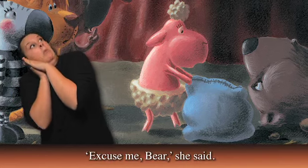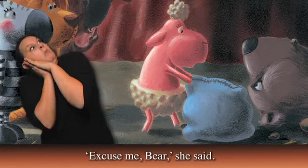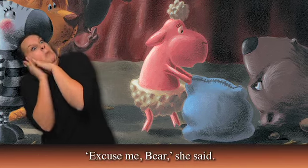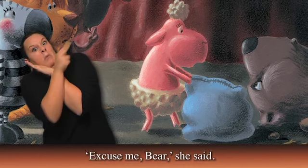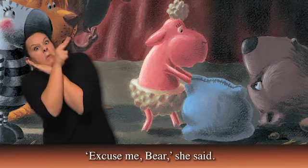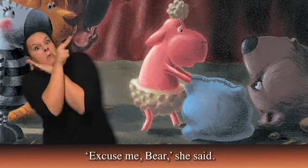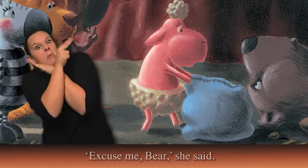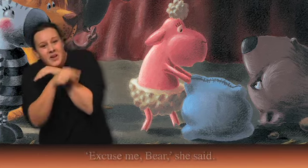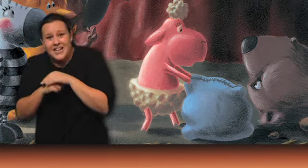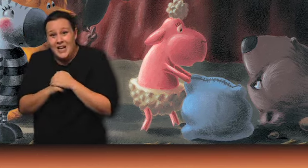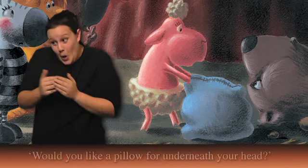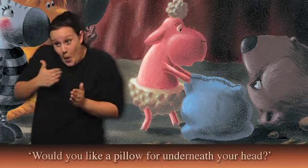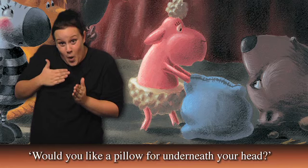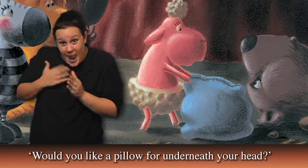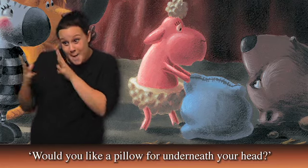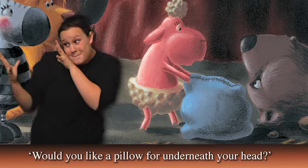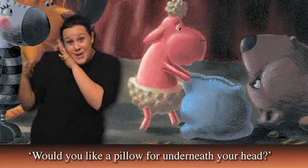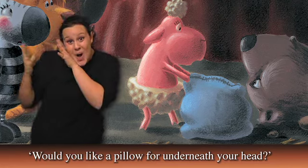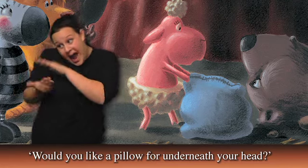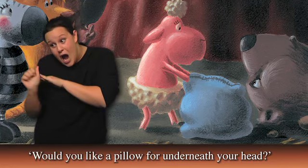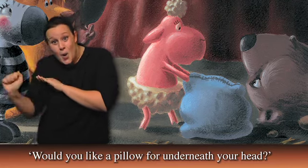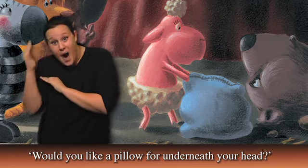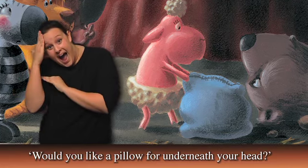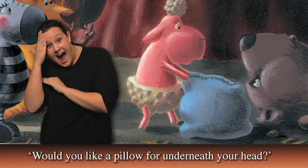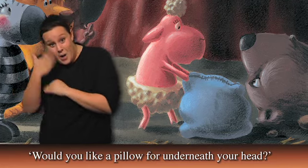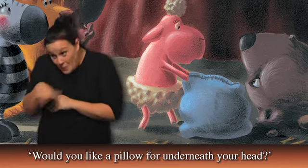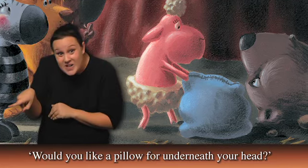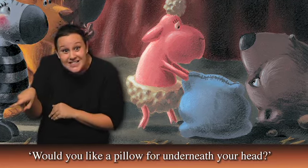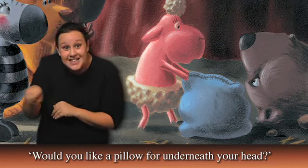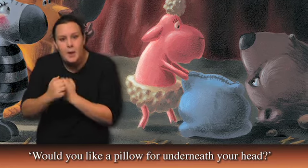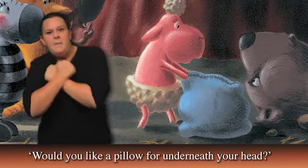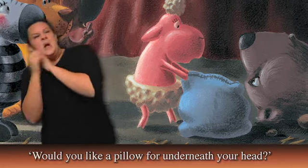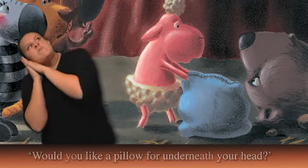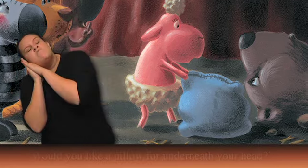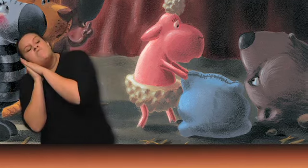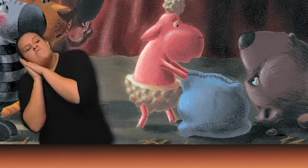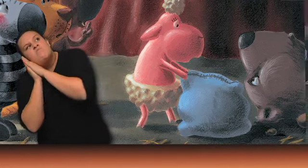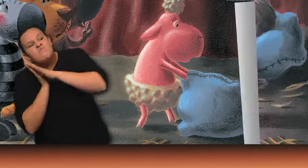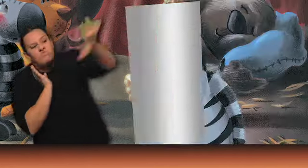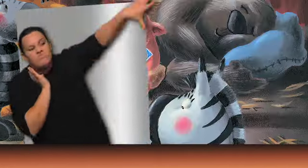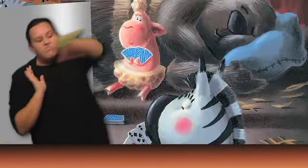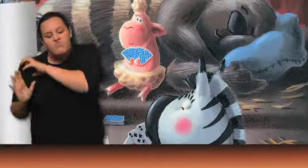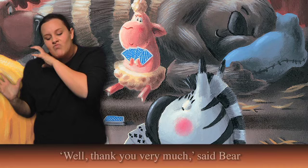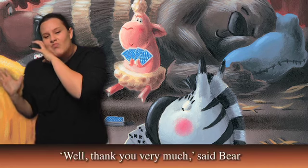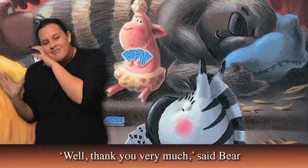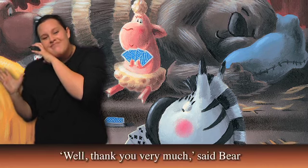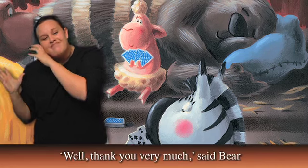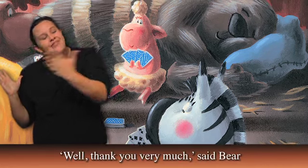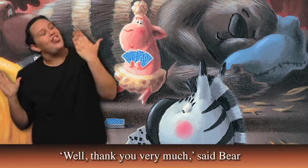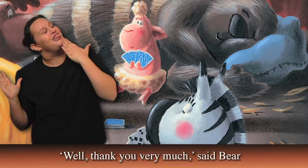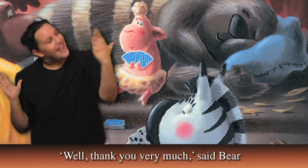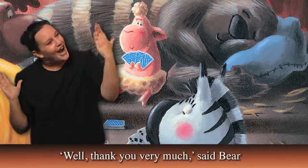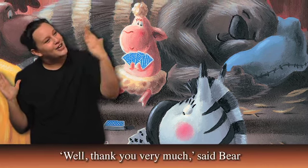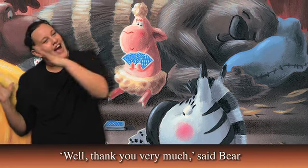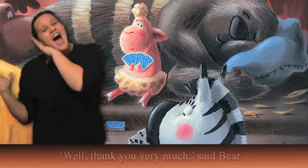she said would you like a pillow for underneath your head well thank